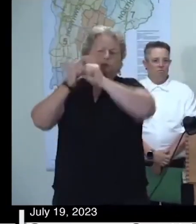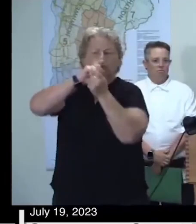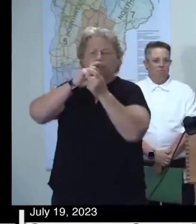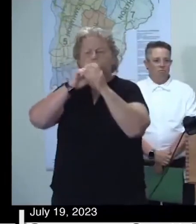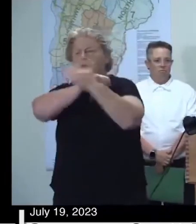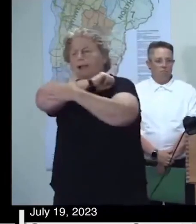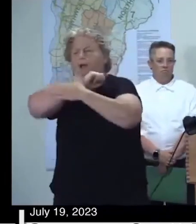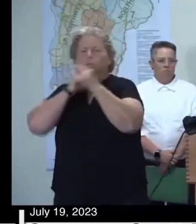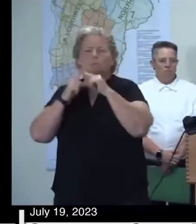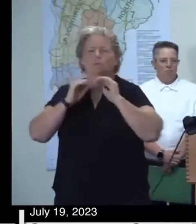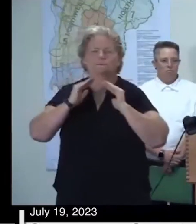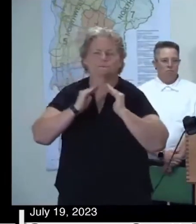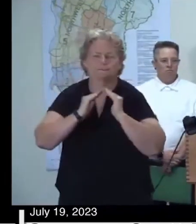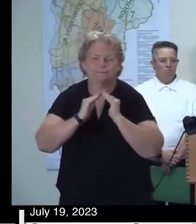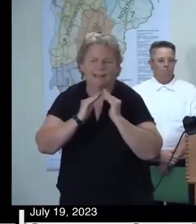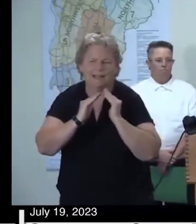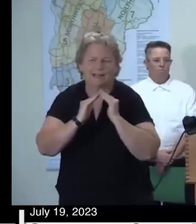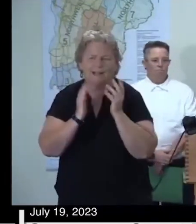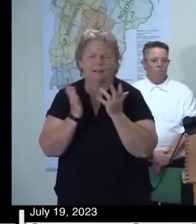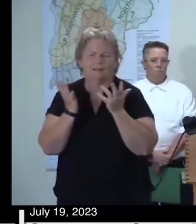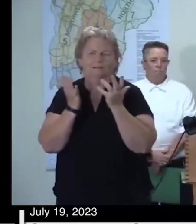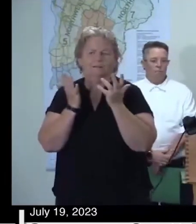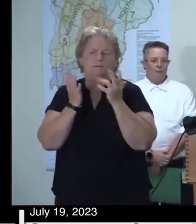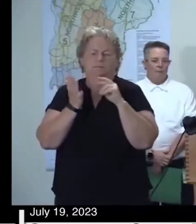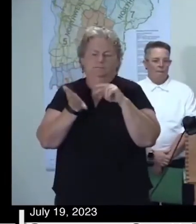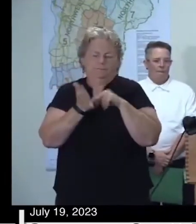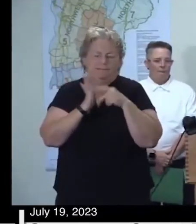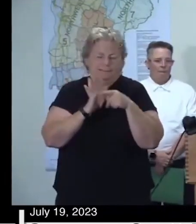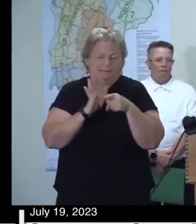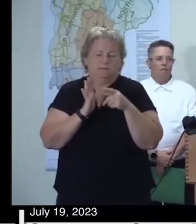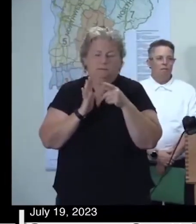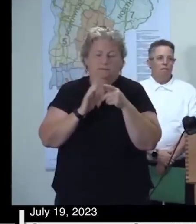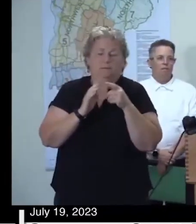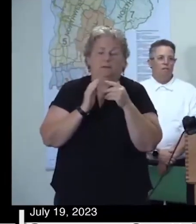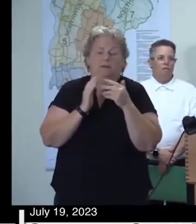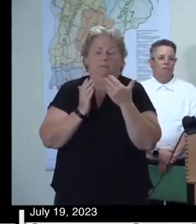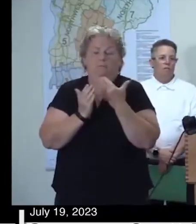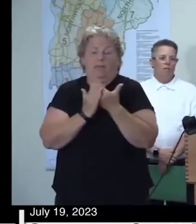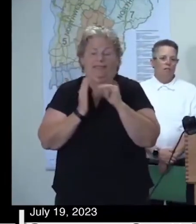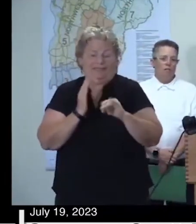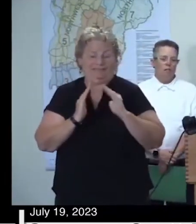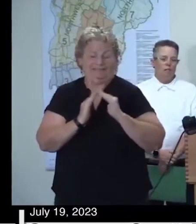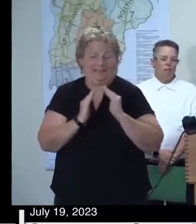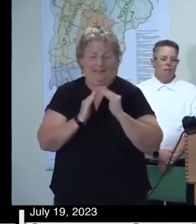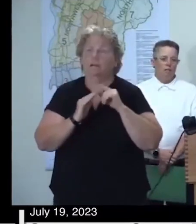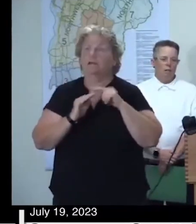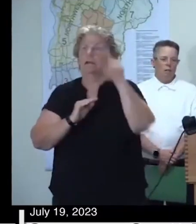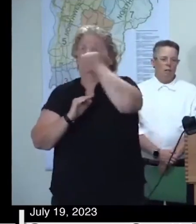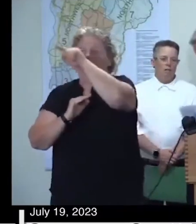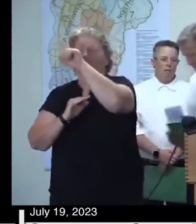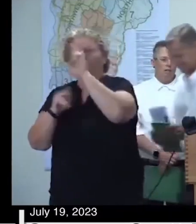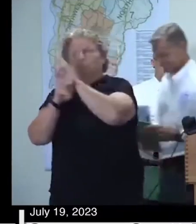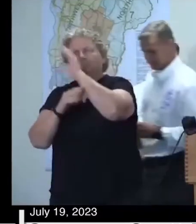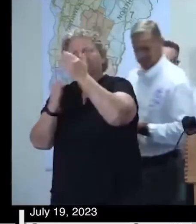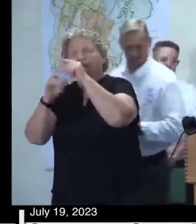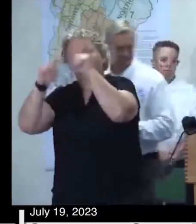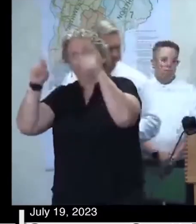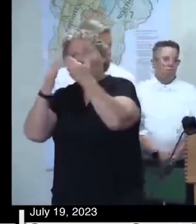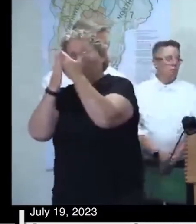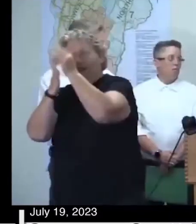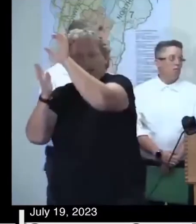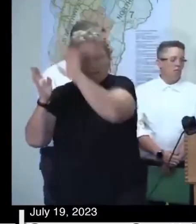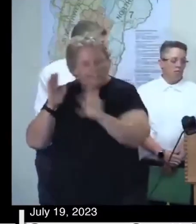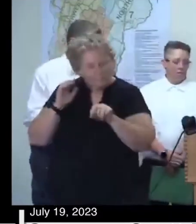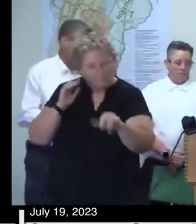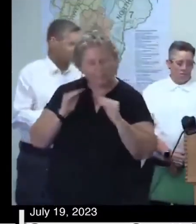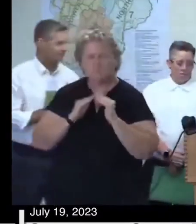Okay, thank you. I also just want to say, appreciate the level of communication out of all the departments in Vermont. It's allowed us to cover the damage